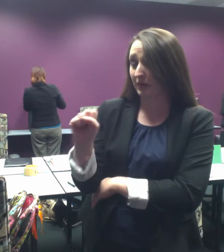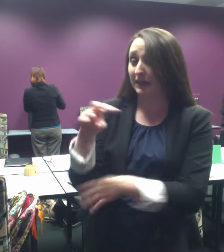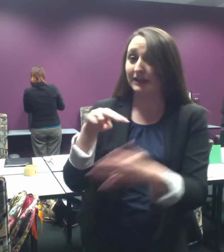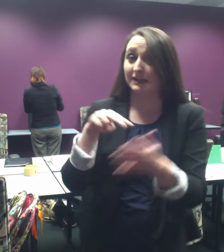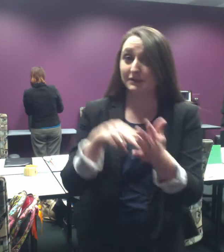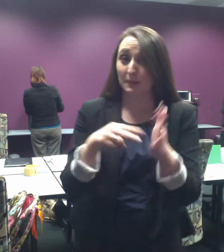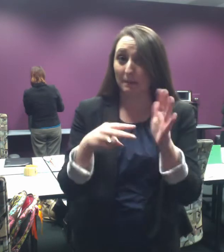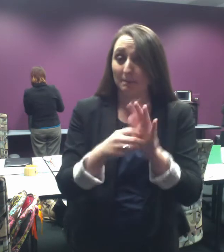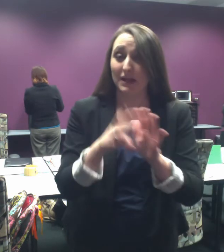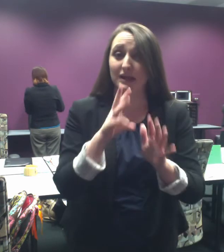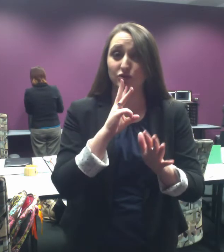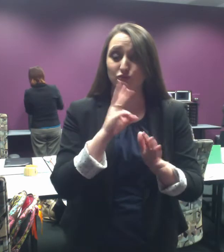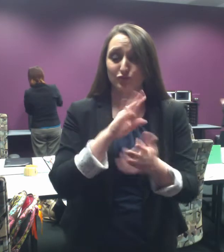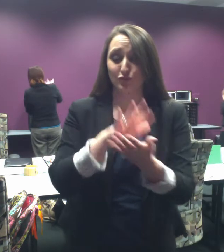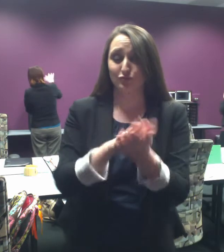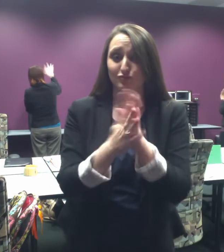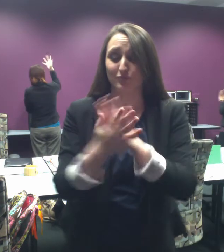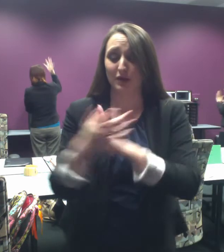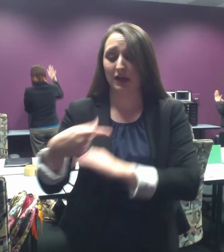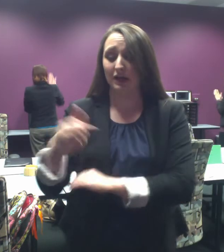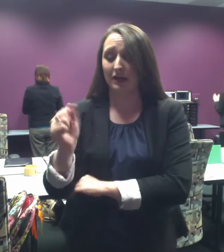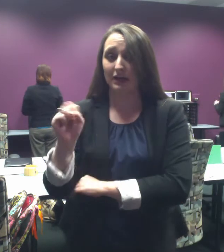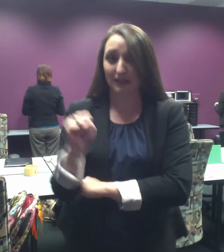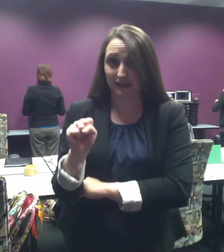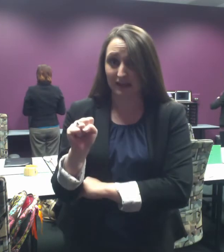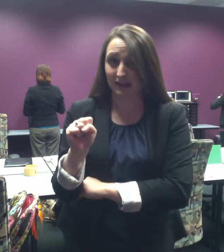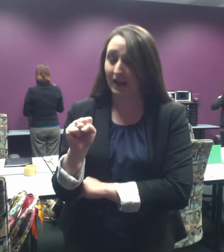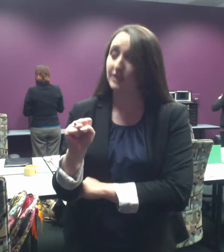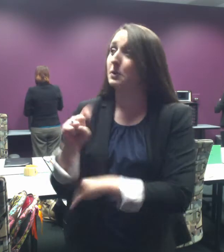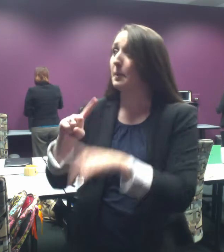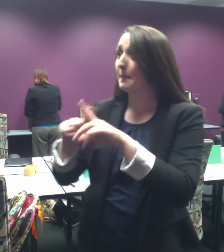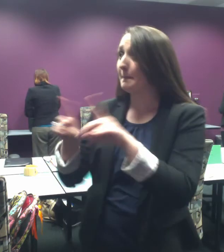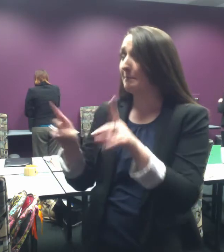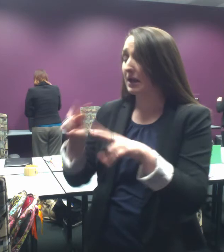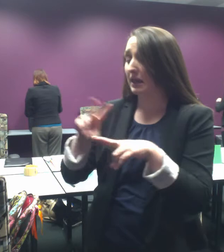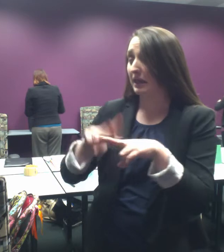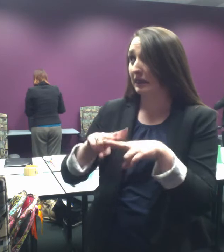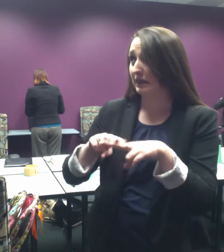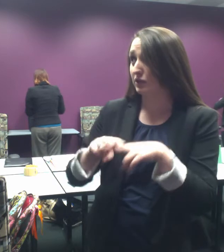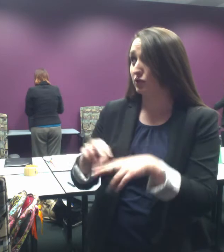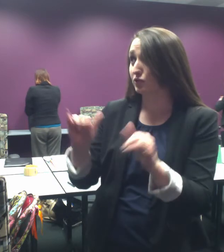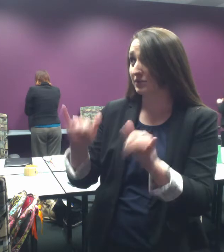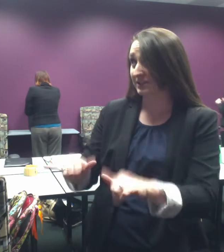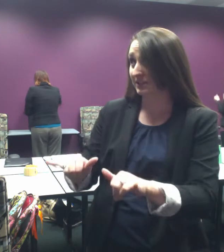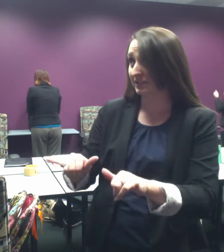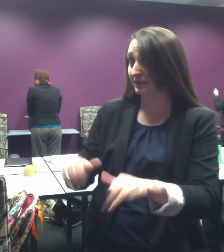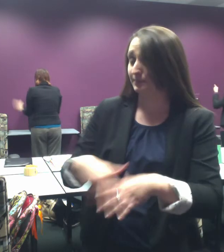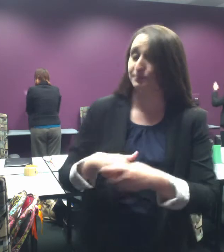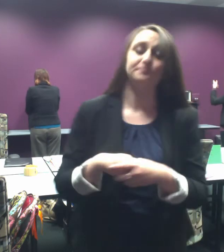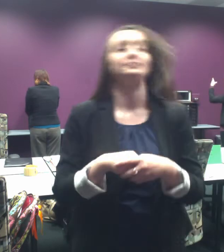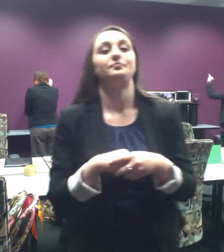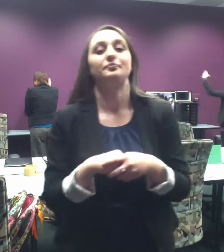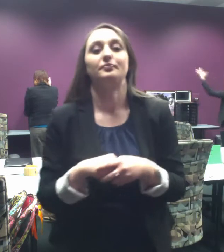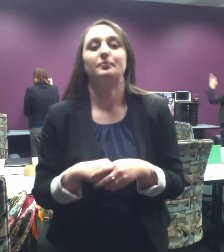the most important thing you need to know about evaporation is it's a cooling process. And we're going to do a little mini lab